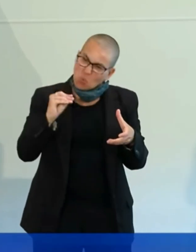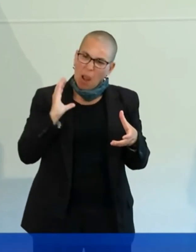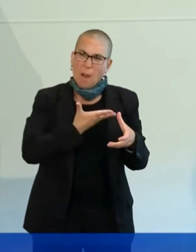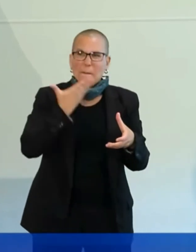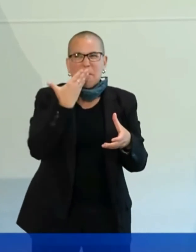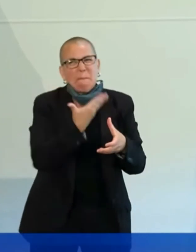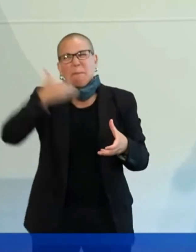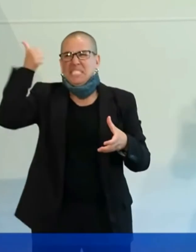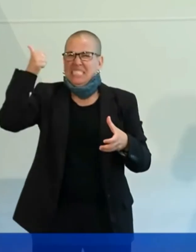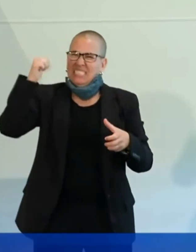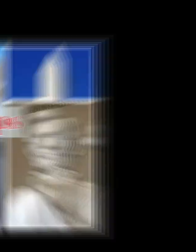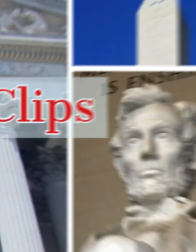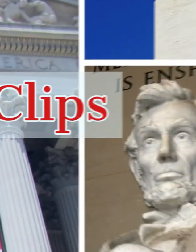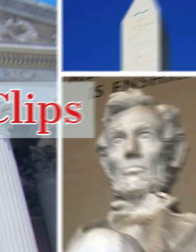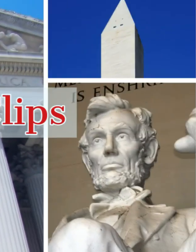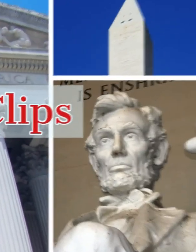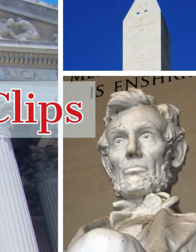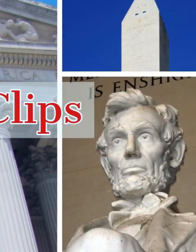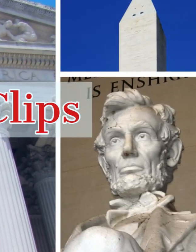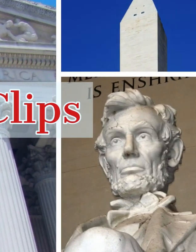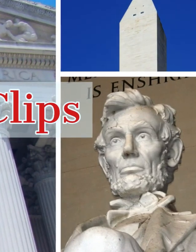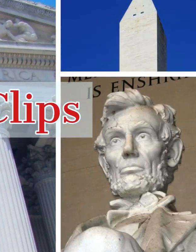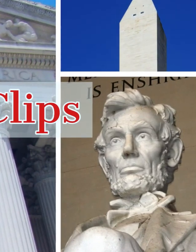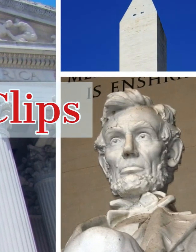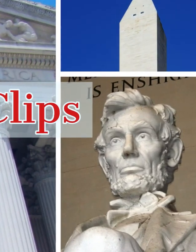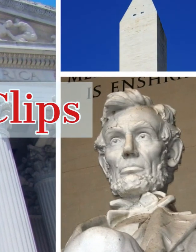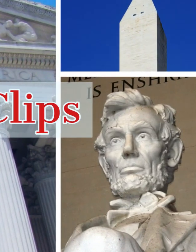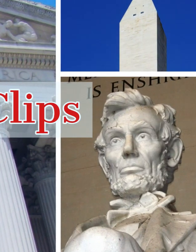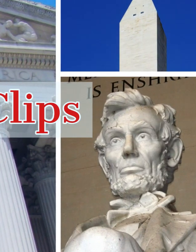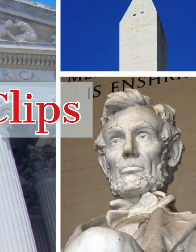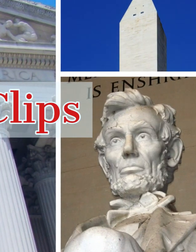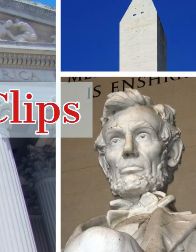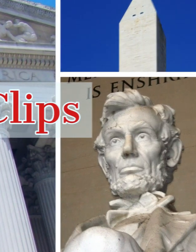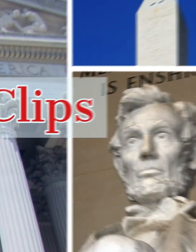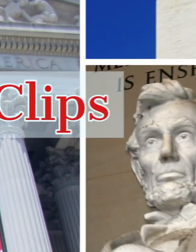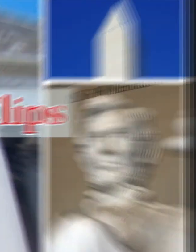Team, subscribe for more of these type of videos.